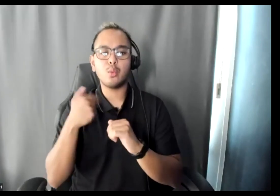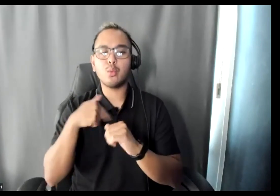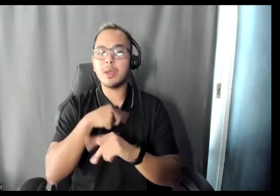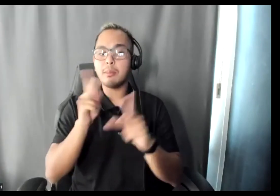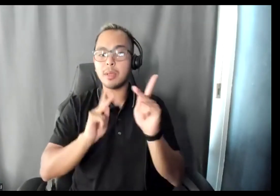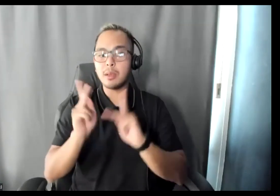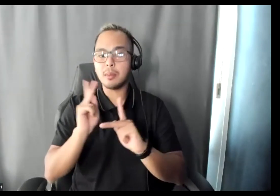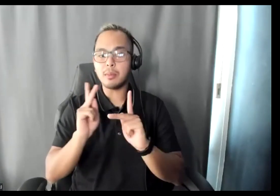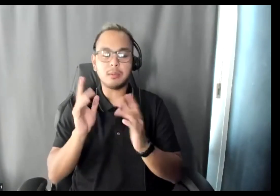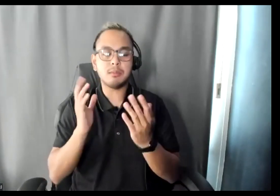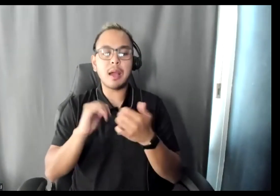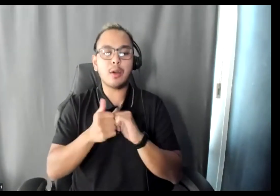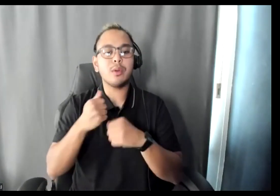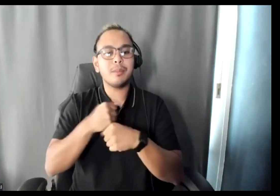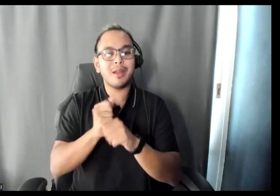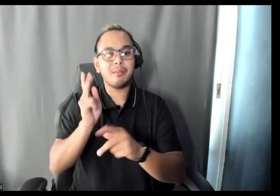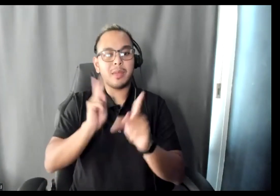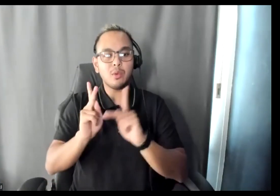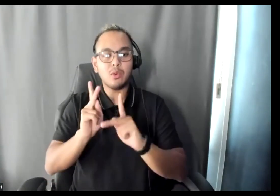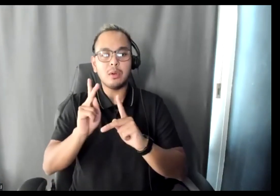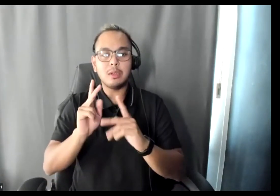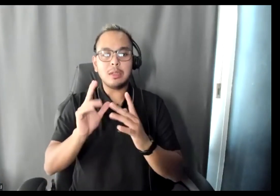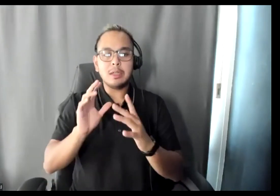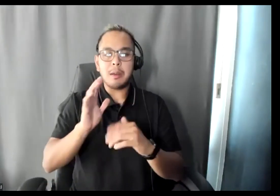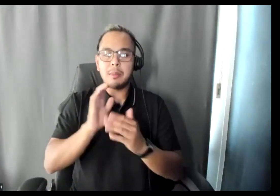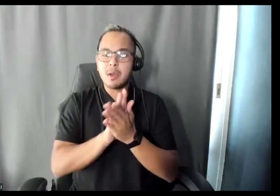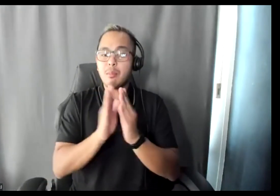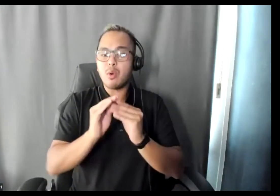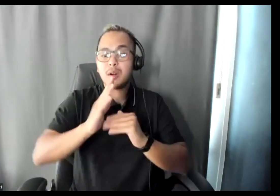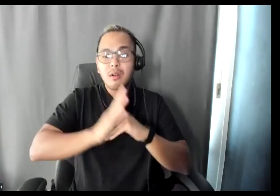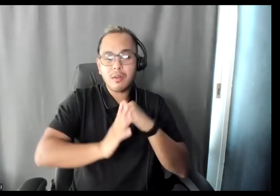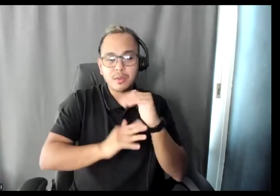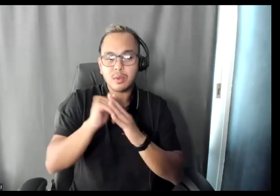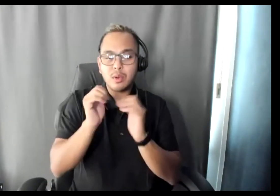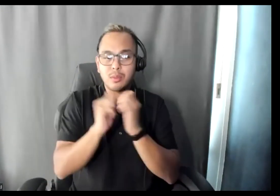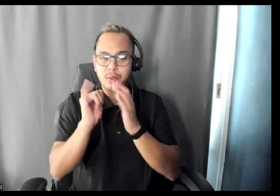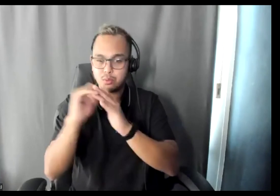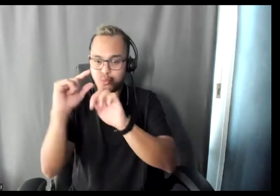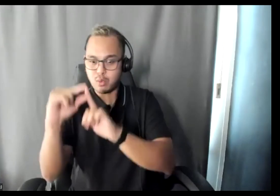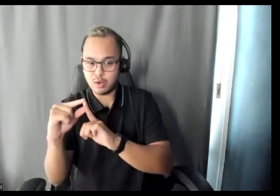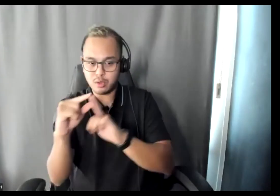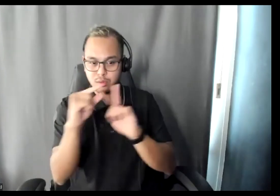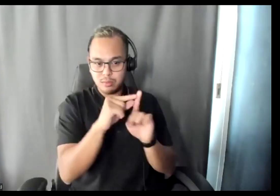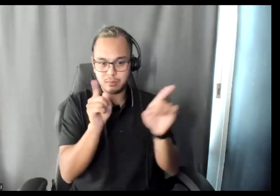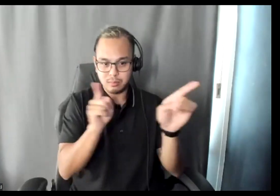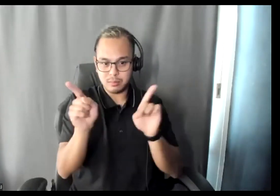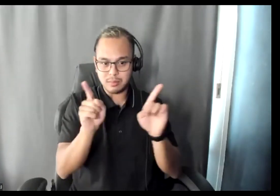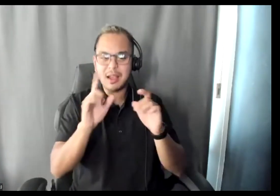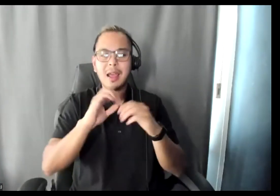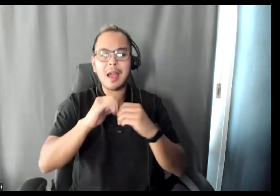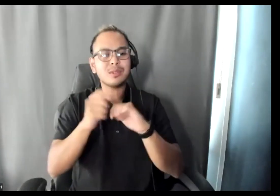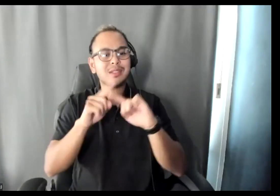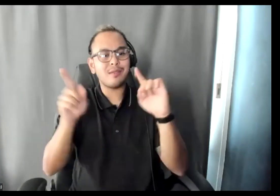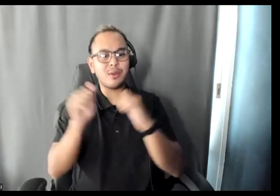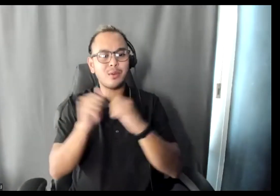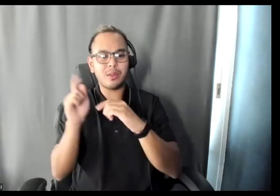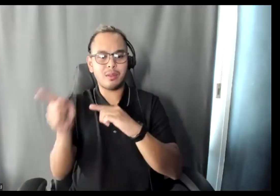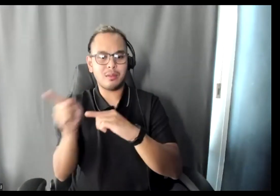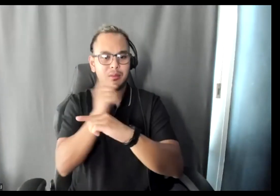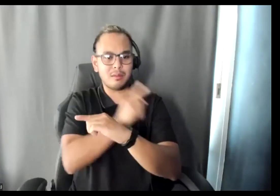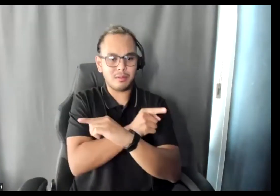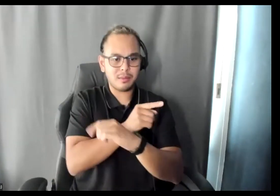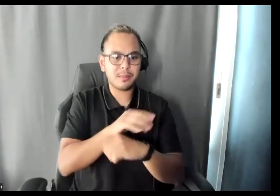trajectory of individualist versus collectivist and how it kind of differs across the segments? And then secondarily, just how